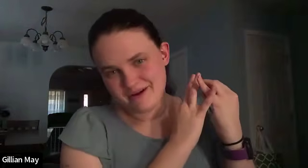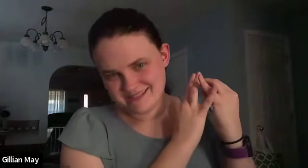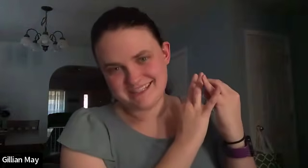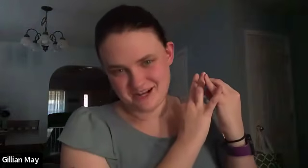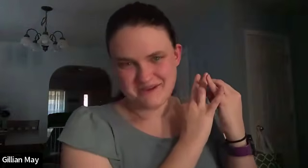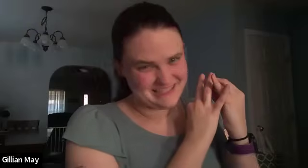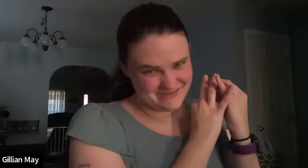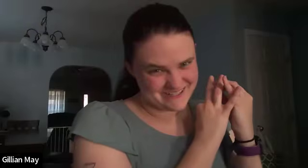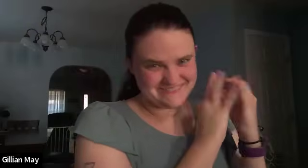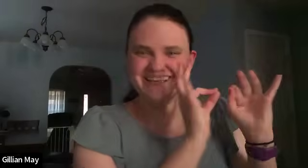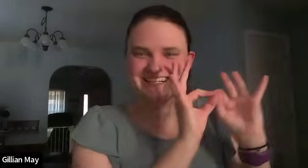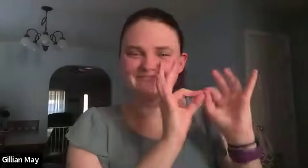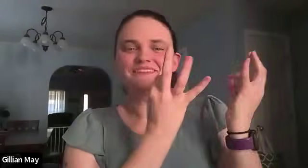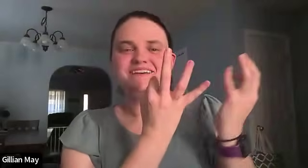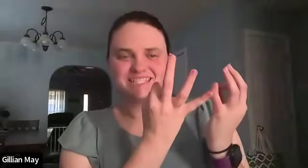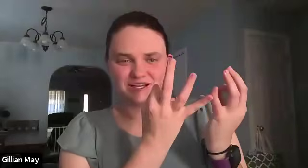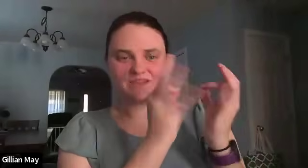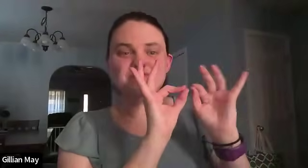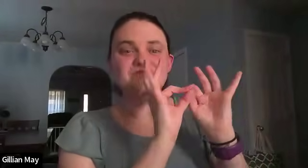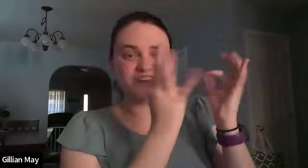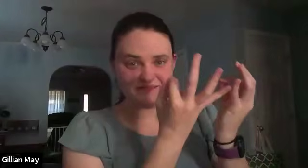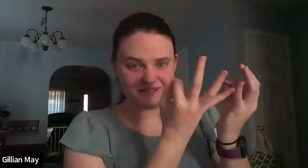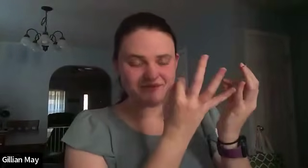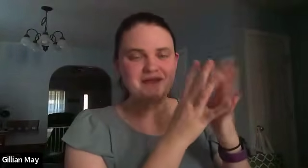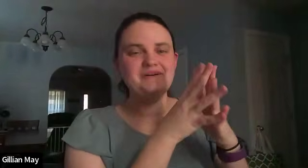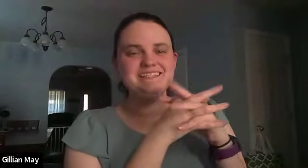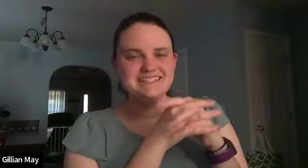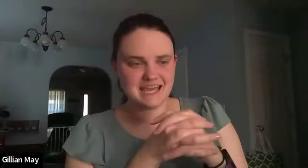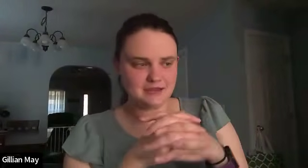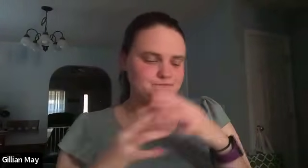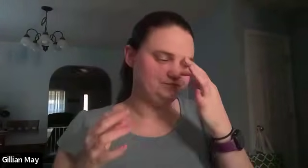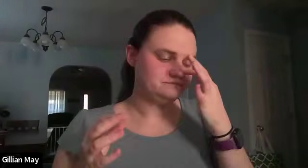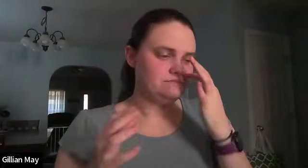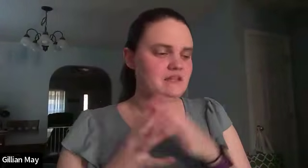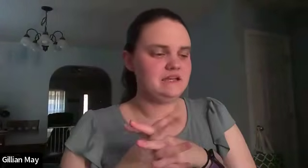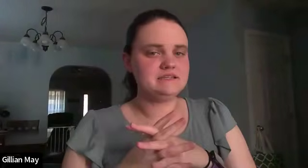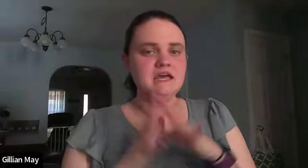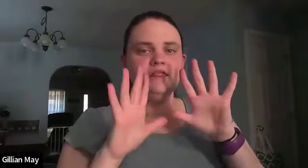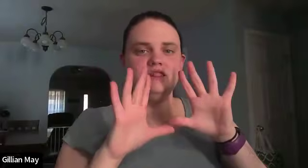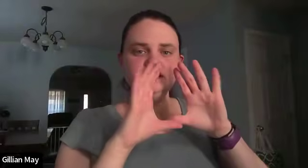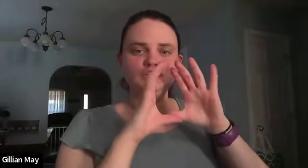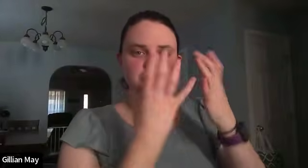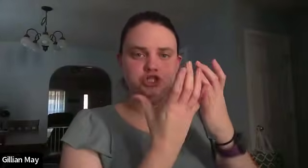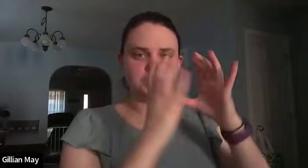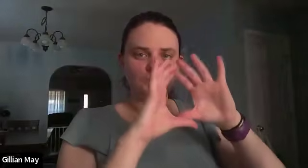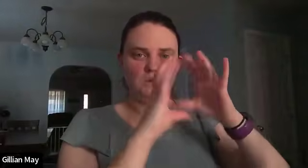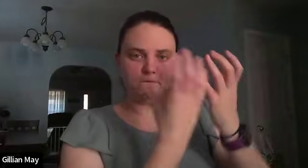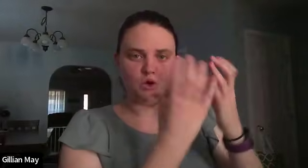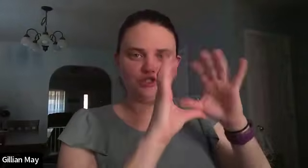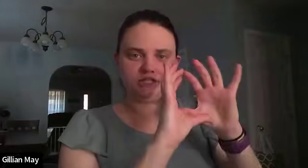pause it and talk about this first. So with family, what I wanted to say is this general motion